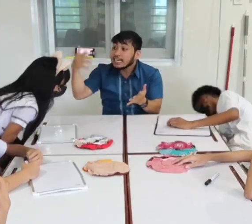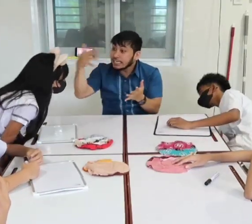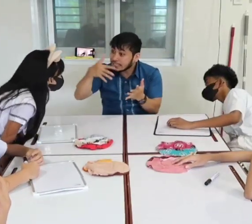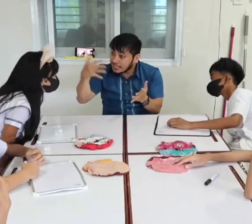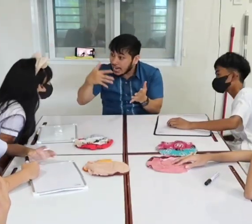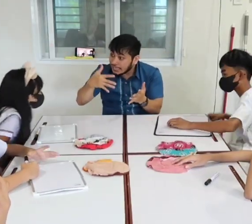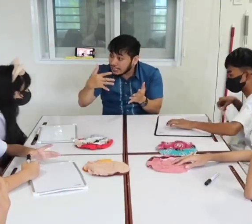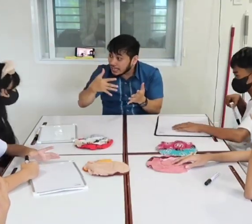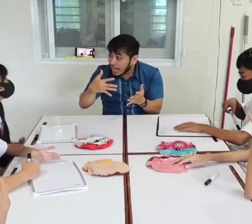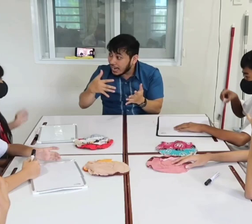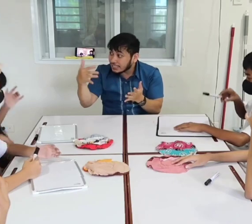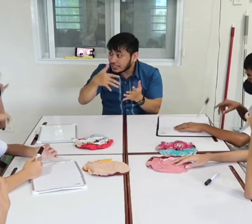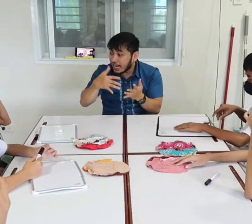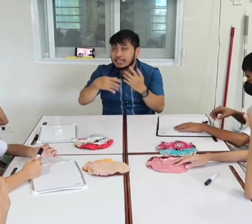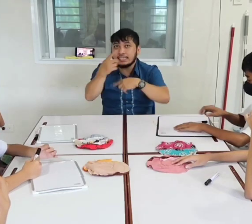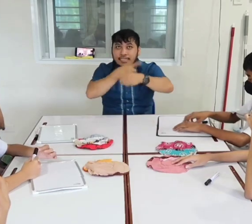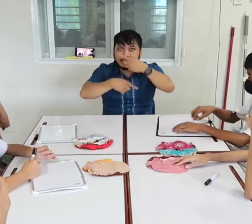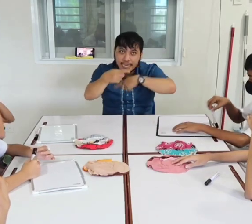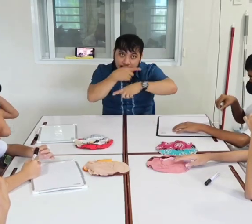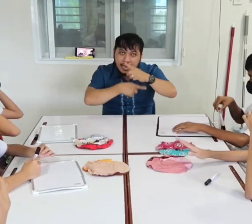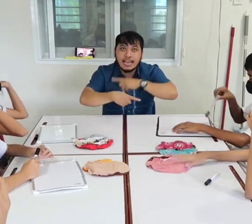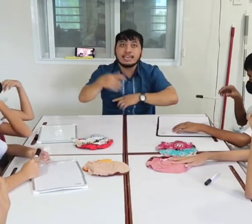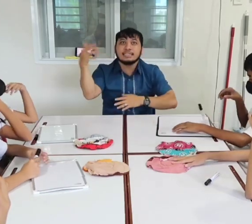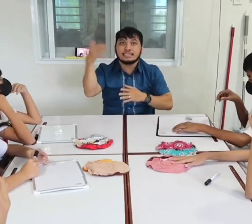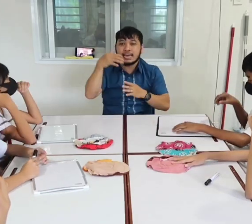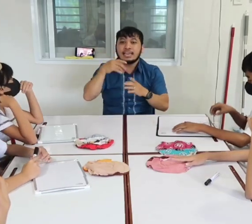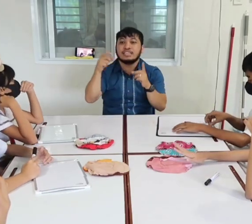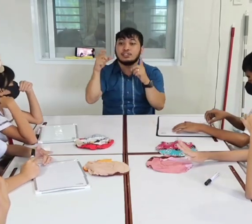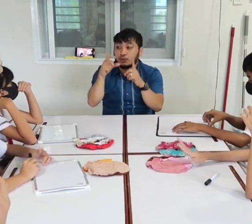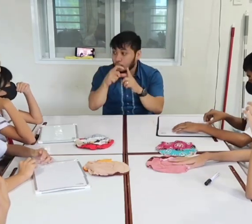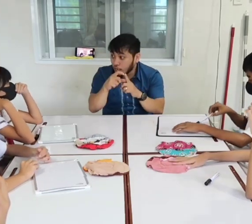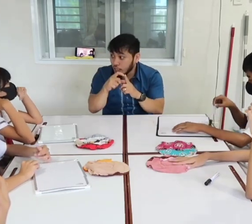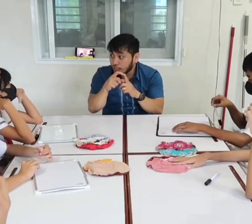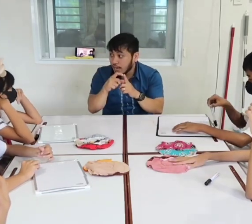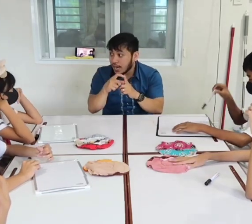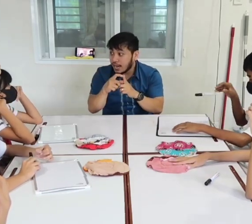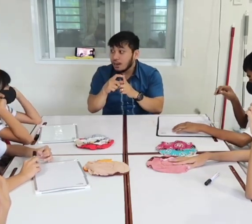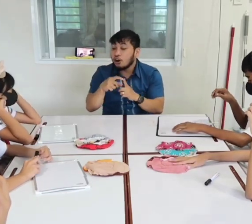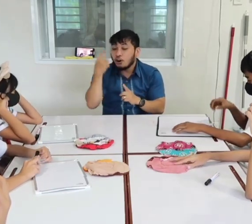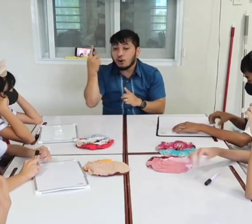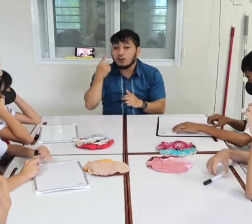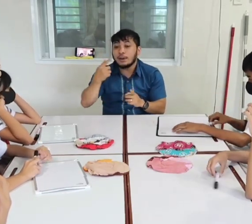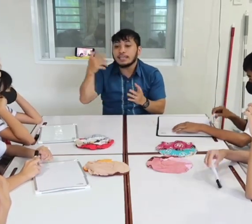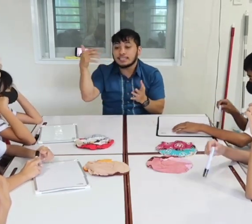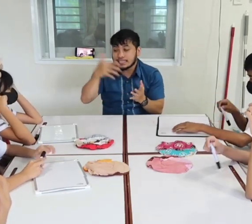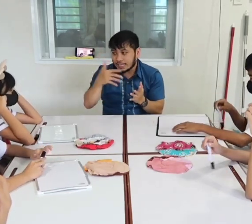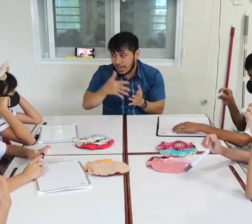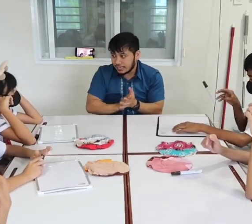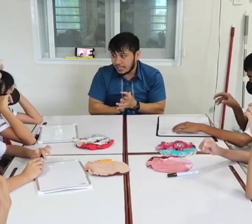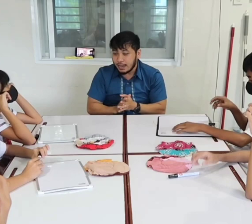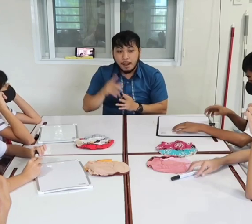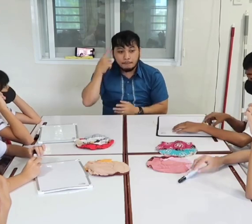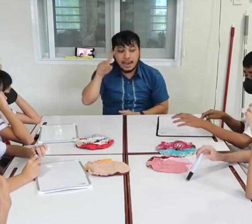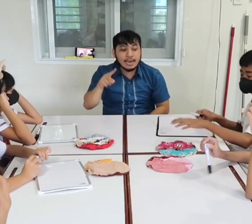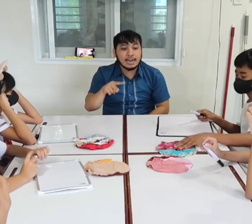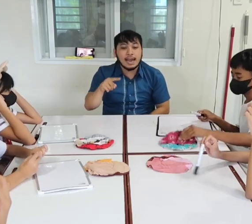Study ha, study the sign, study the word ha, always study. Para,